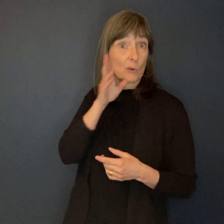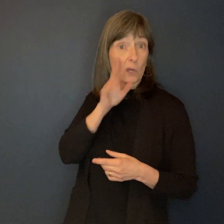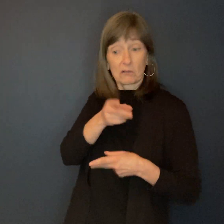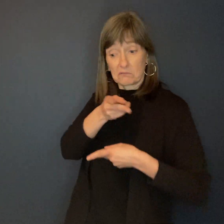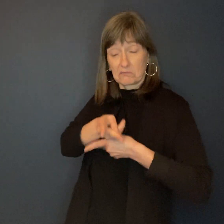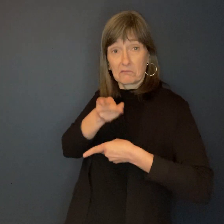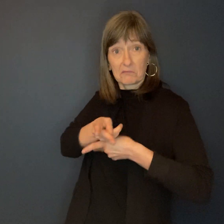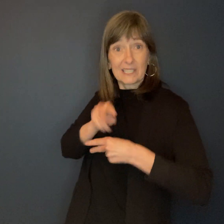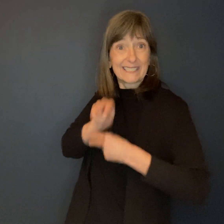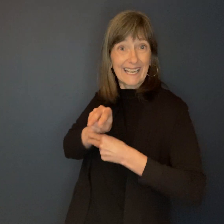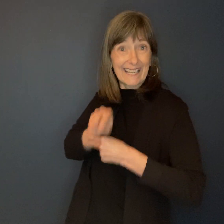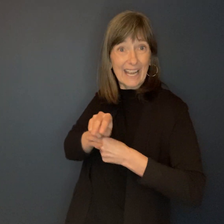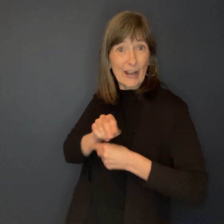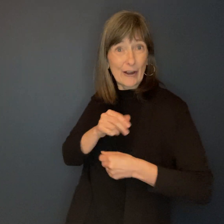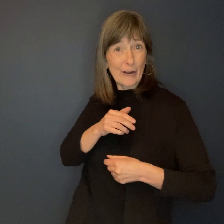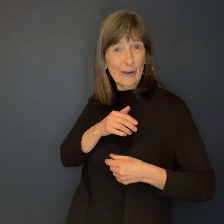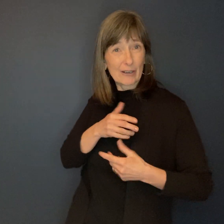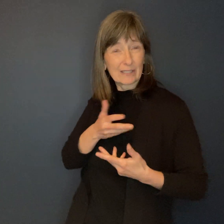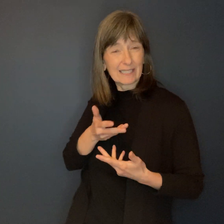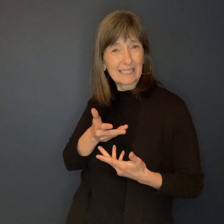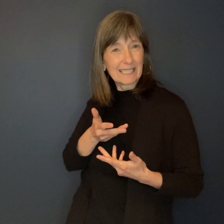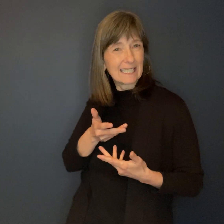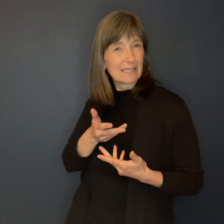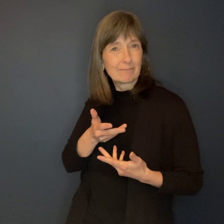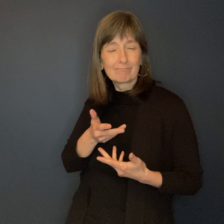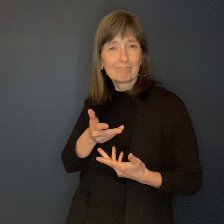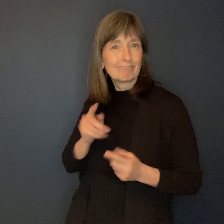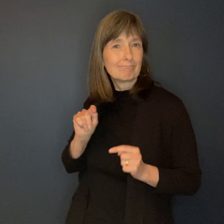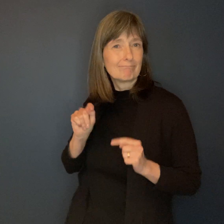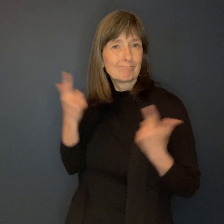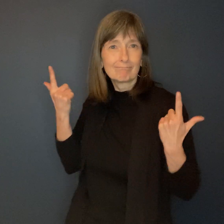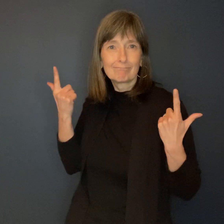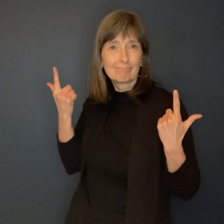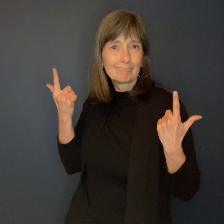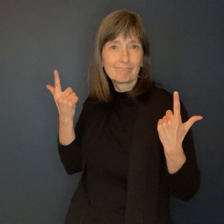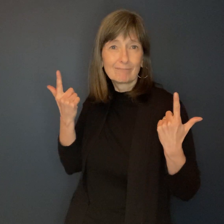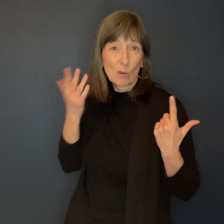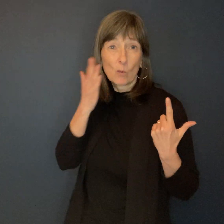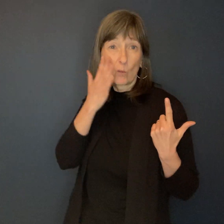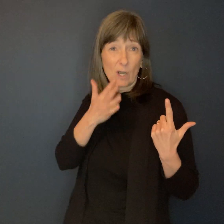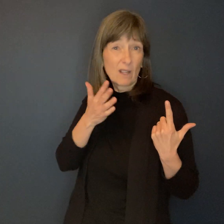use, is going to be a disastrous outcome, and that